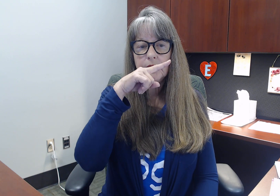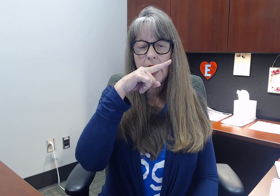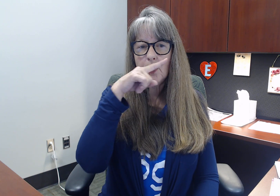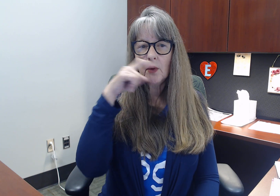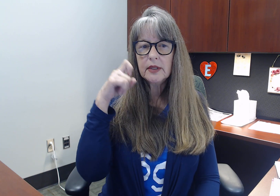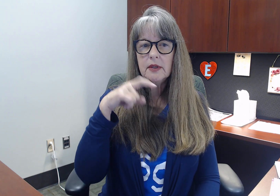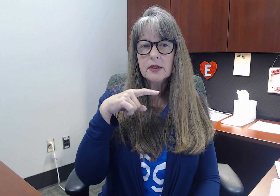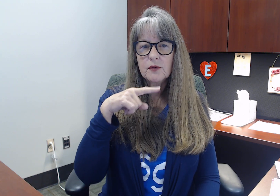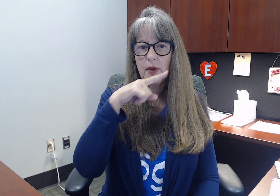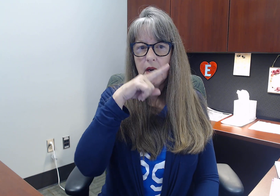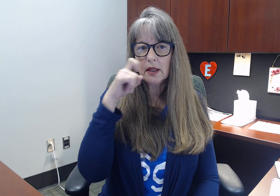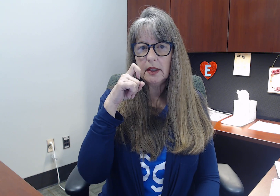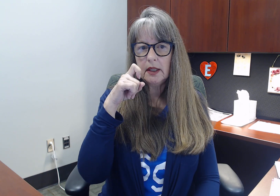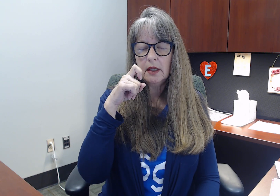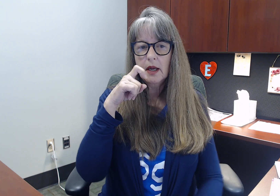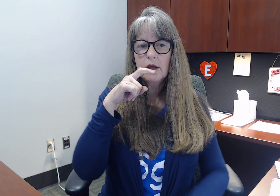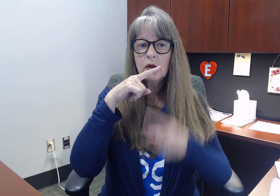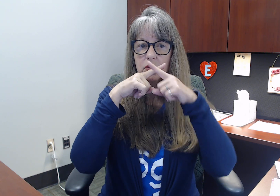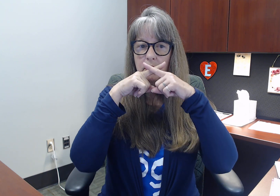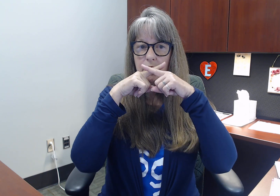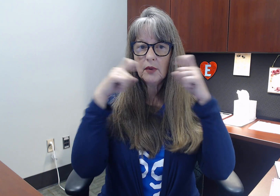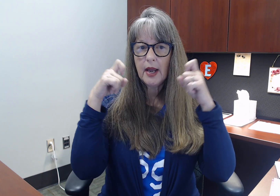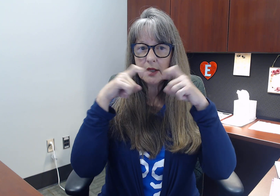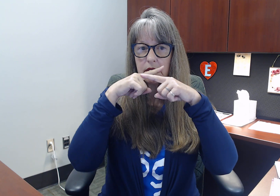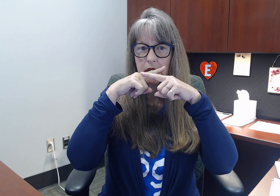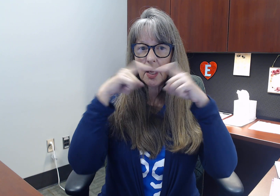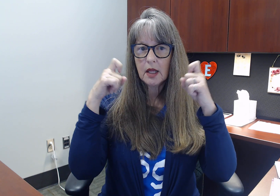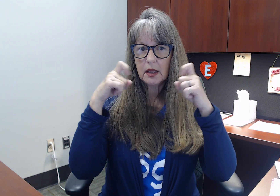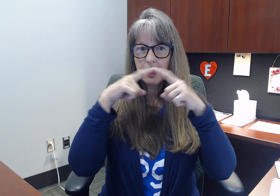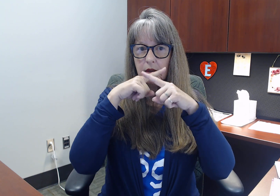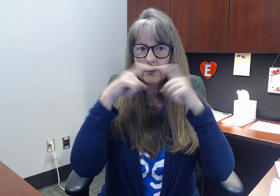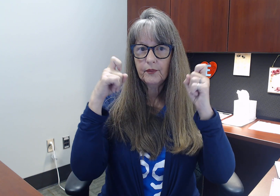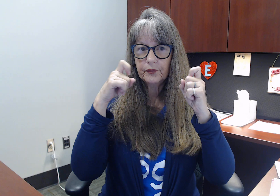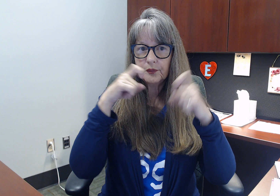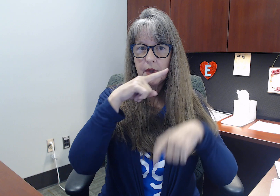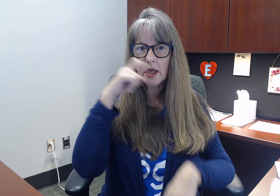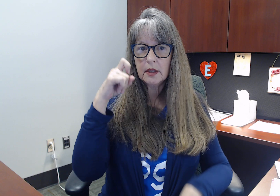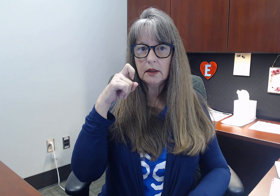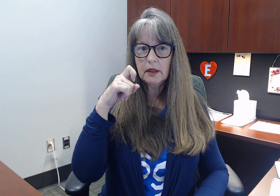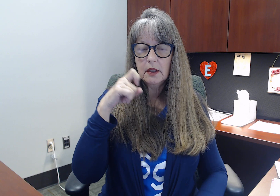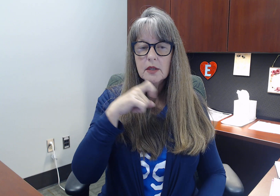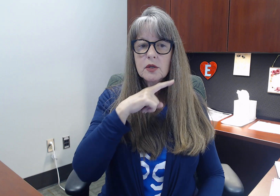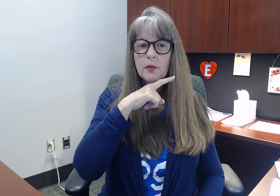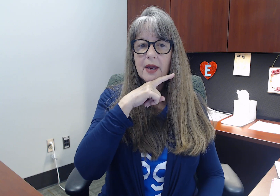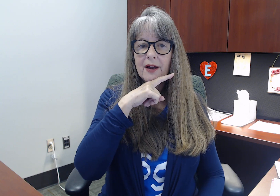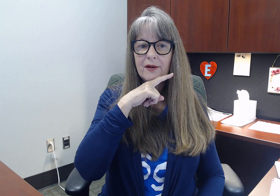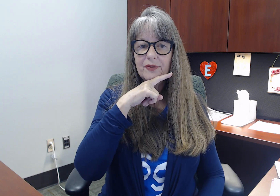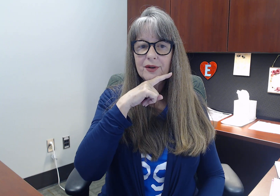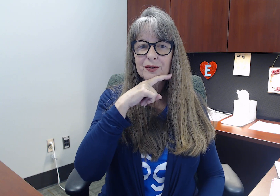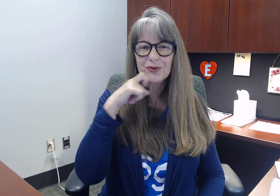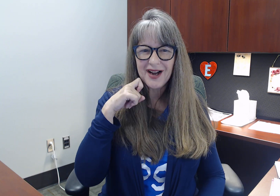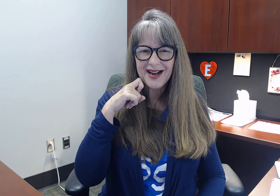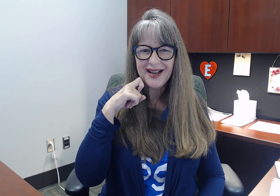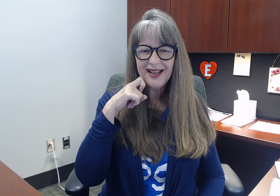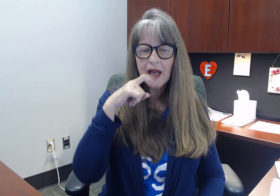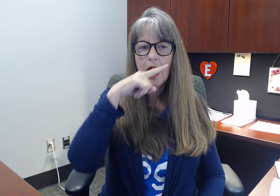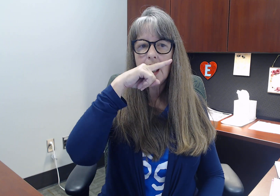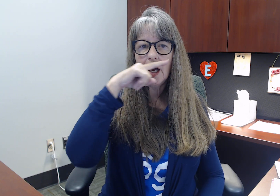we already did this for ugly. You can do it with two hands. Ugly, ugly. So we have dry,